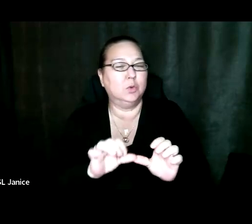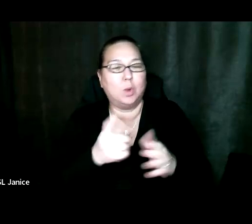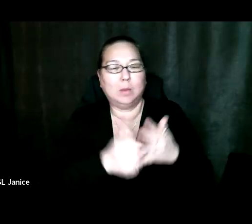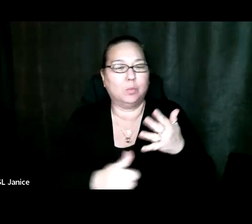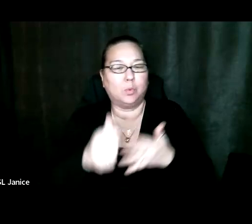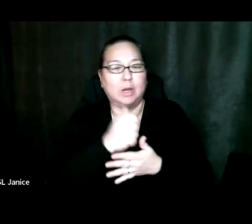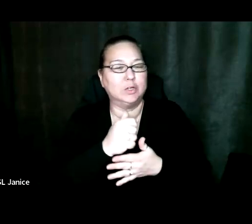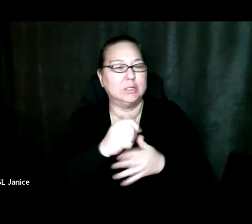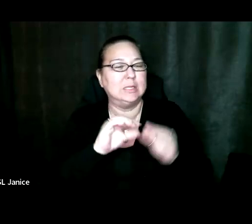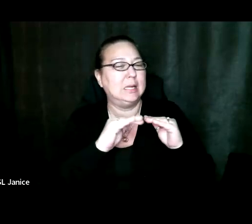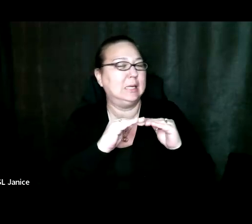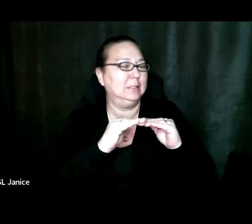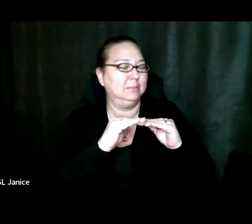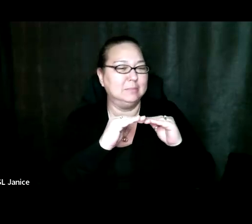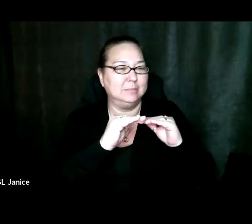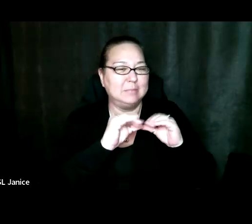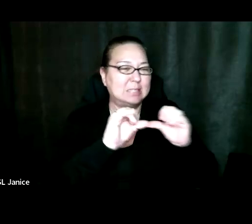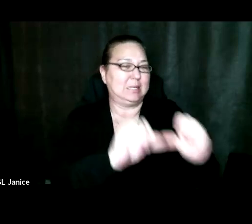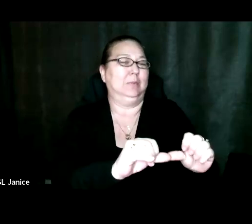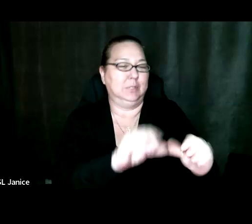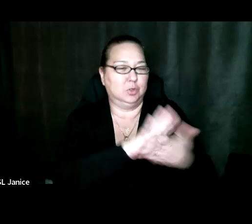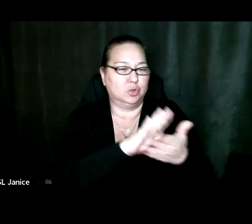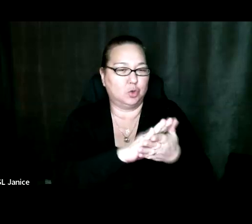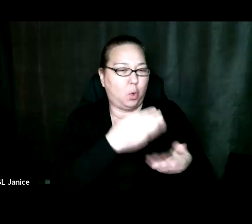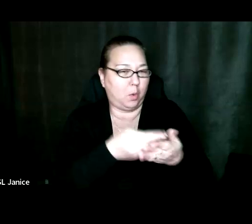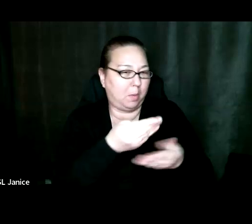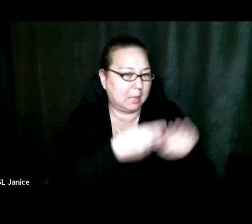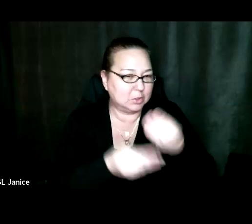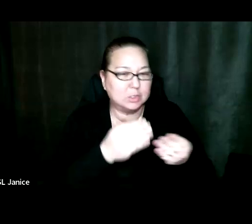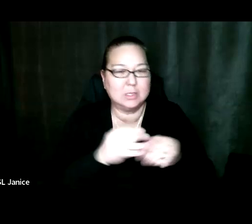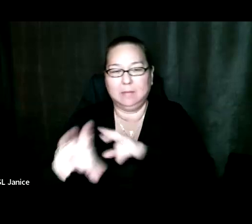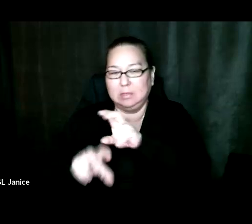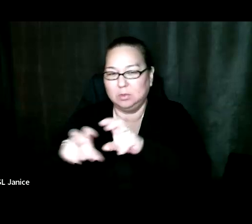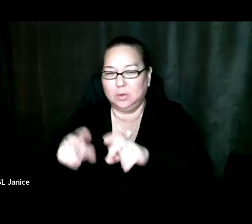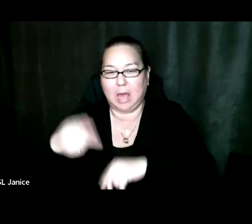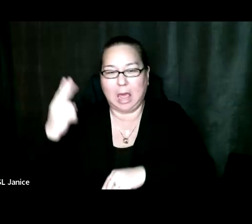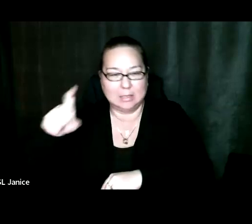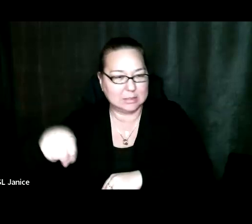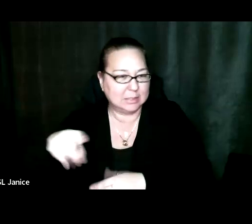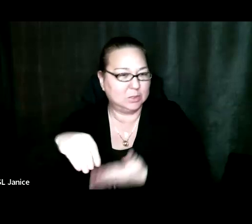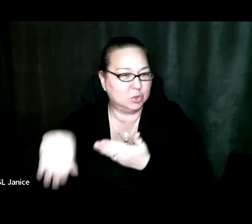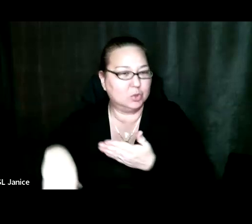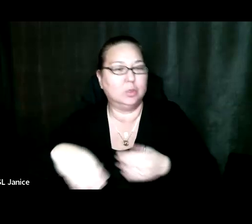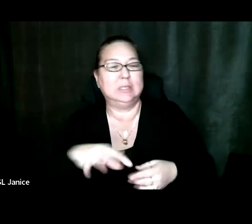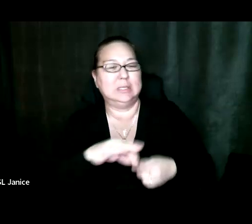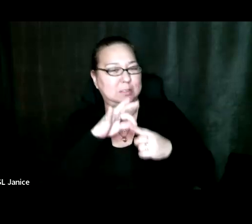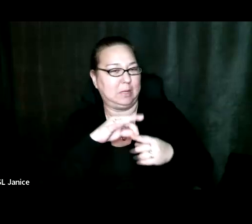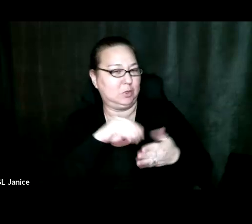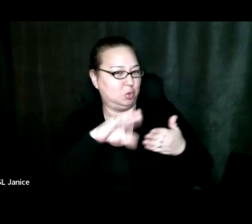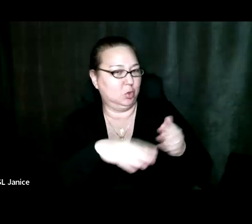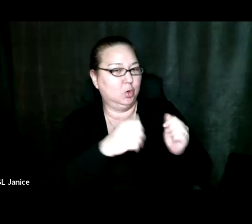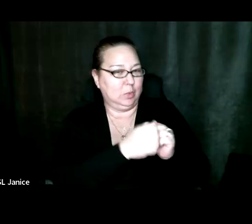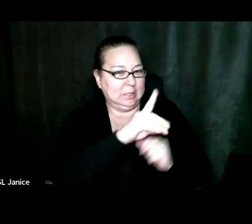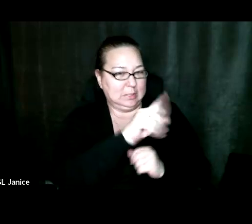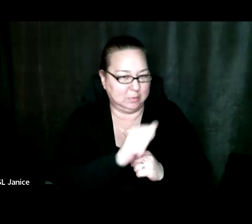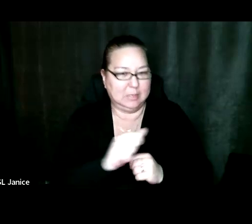students, especially students with disabilities, multilingual learners, and multilingual learners with disabilities. In early February,